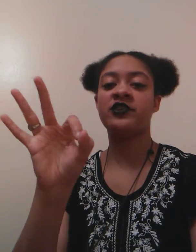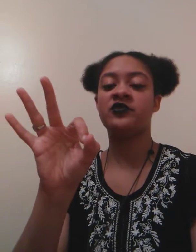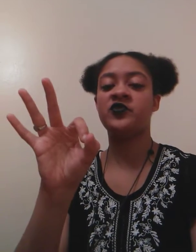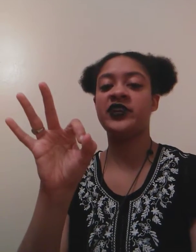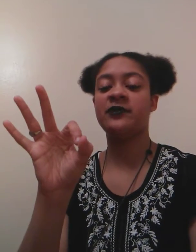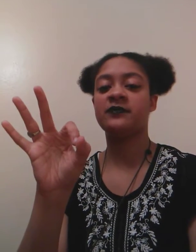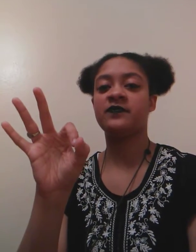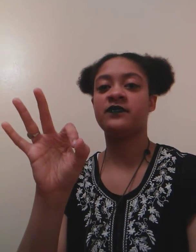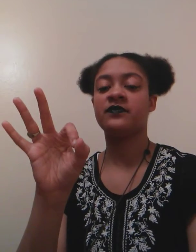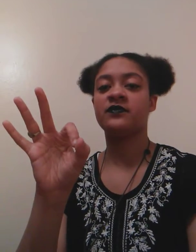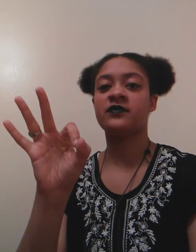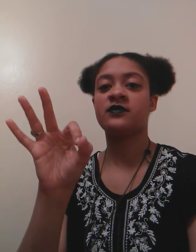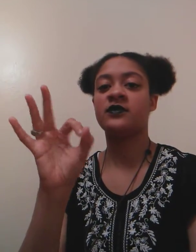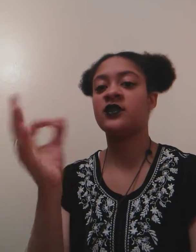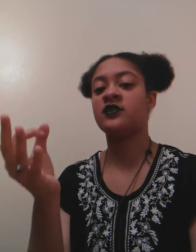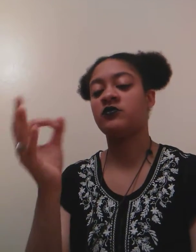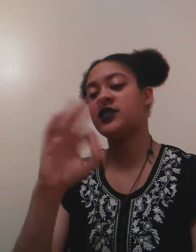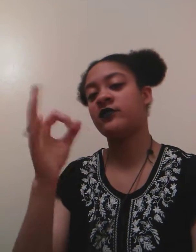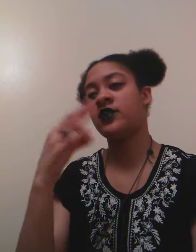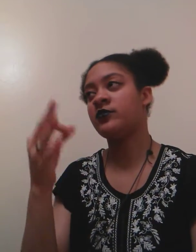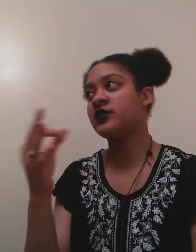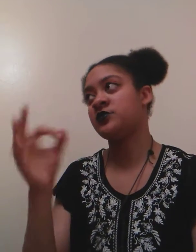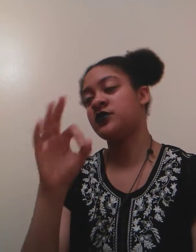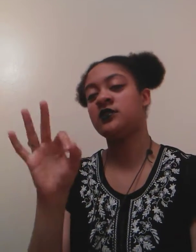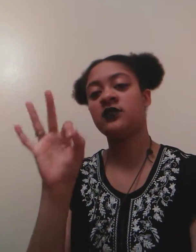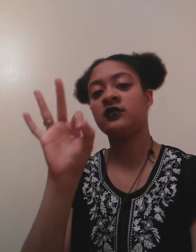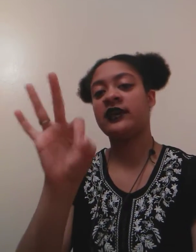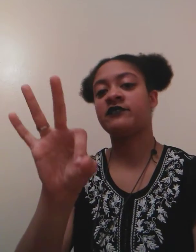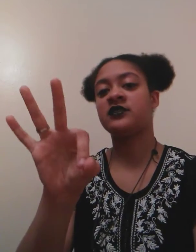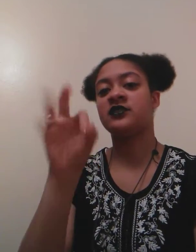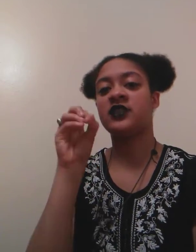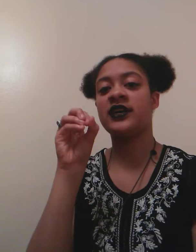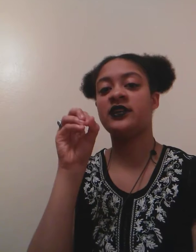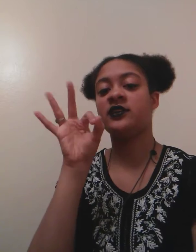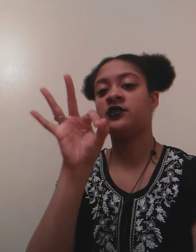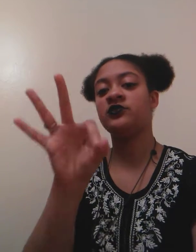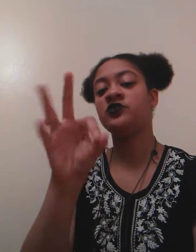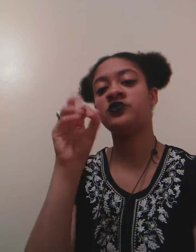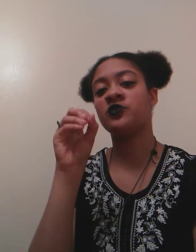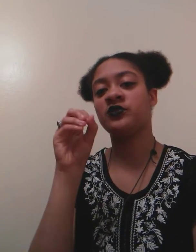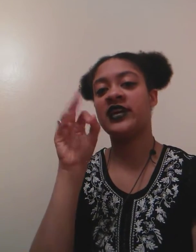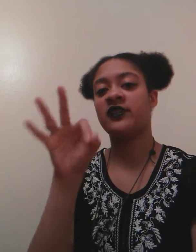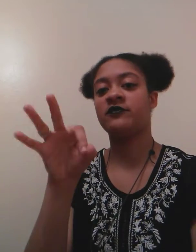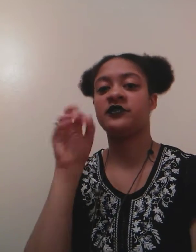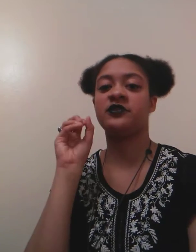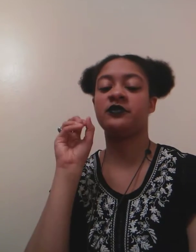you're doing the whichever number it is with a 0, like for instance 90, you do still pull that in for the 0.